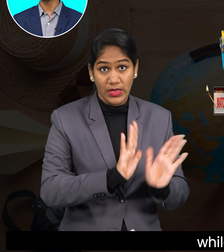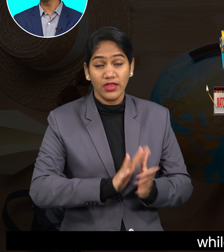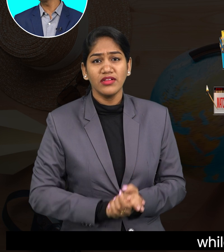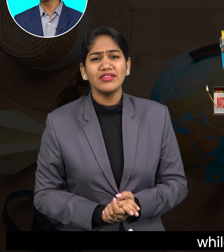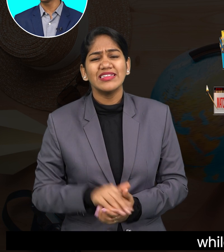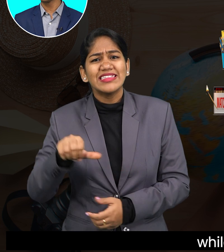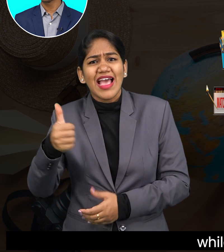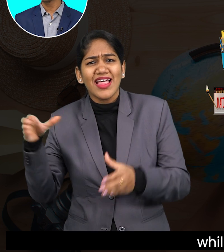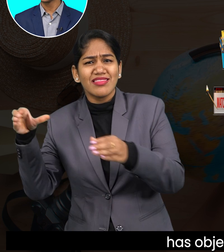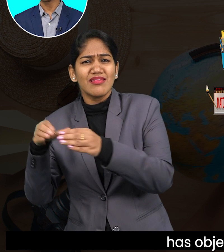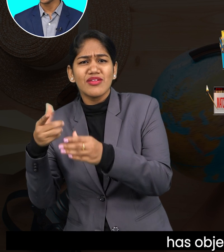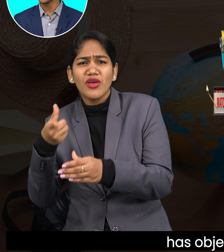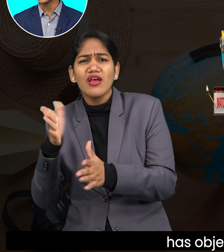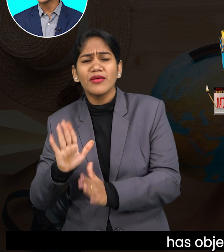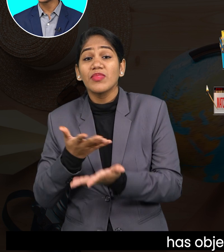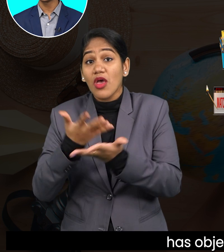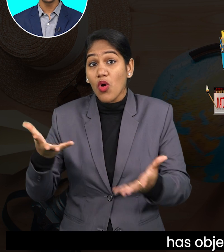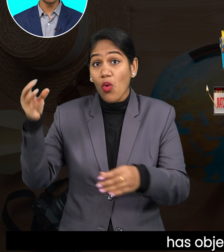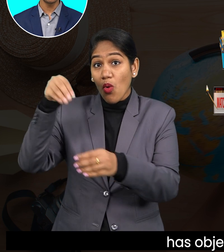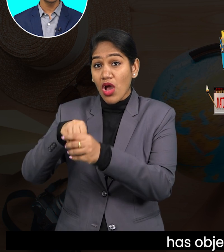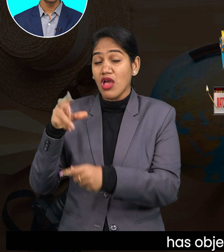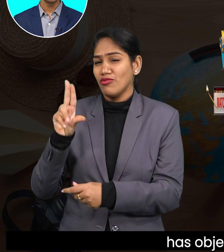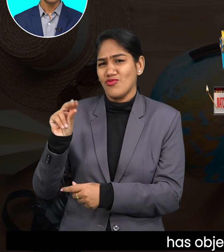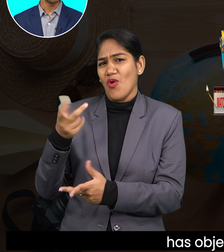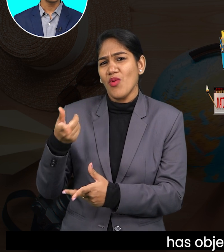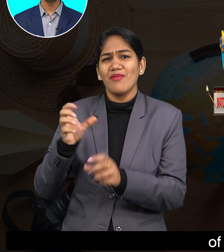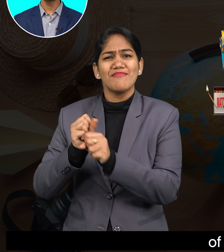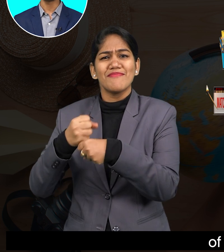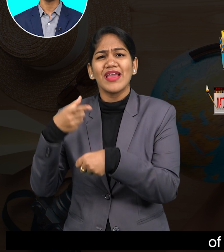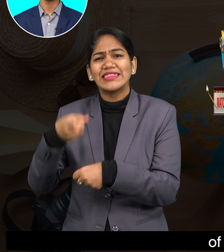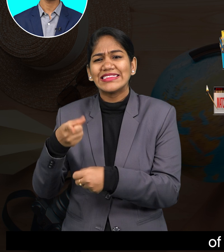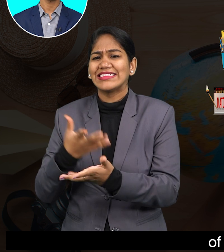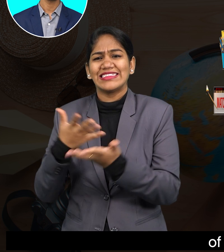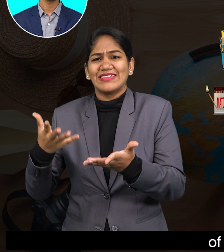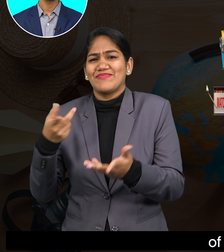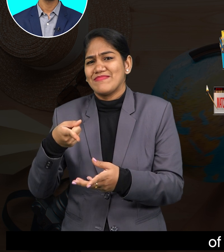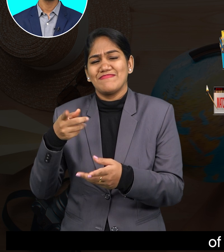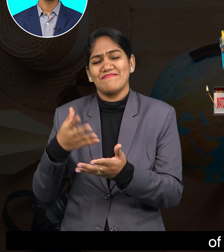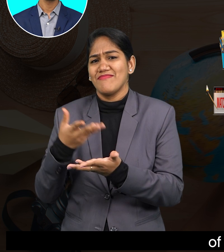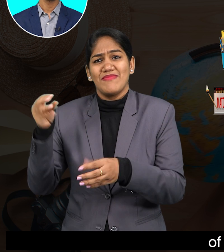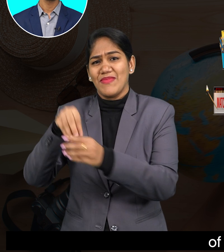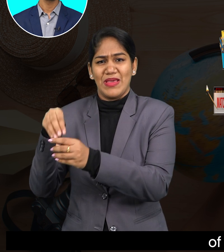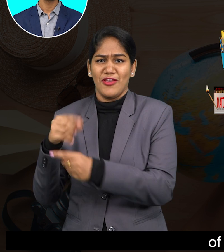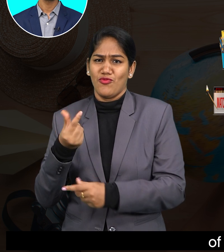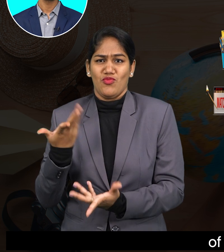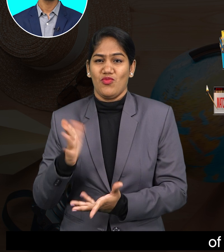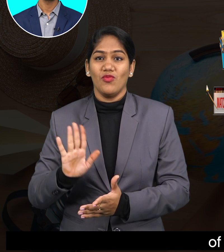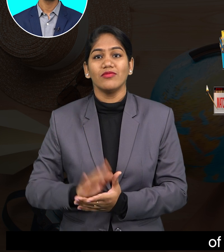while the other group has objects that are not made of these materials.